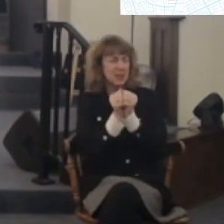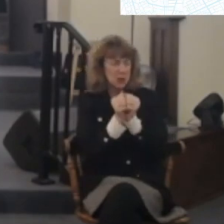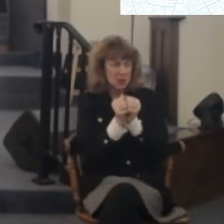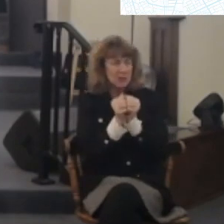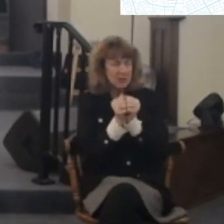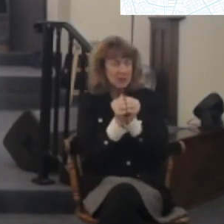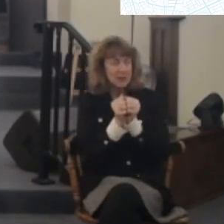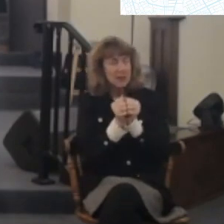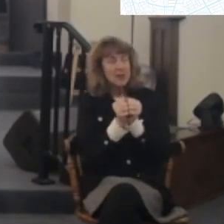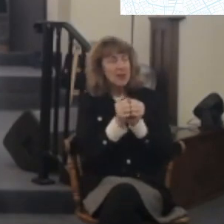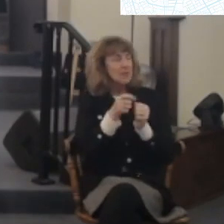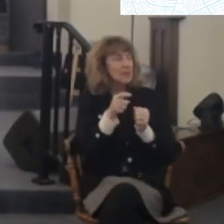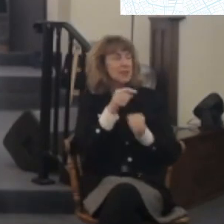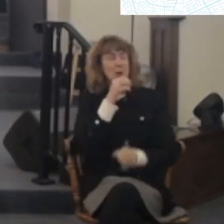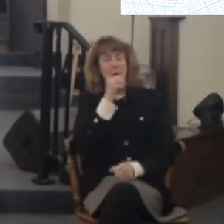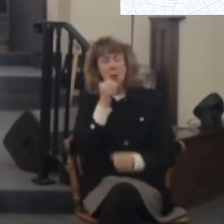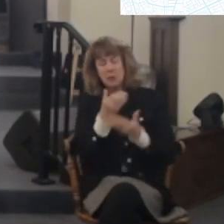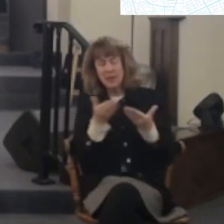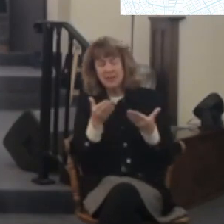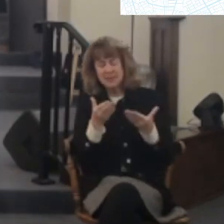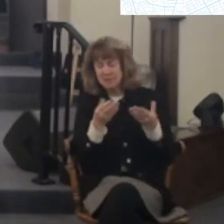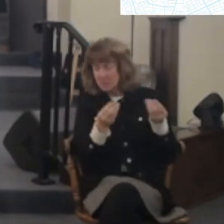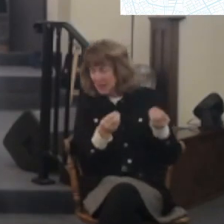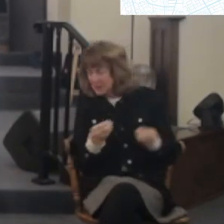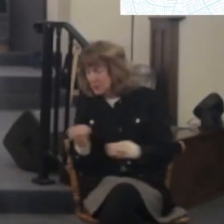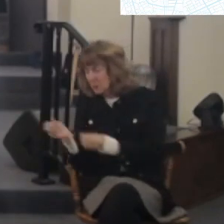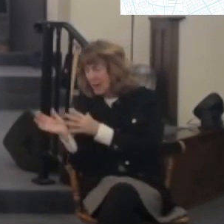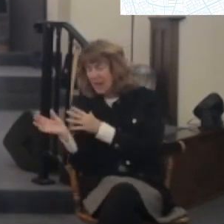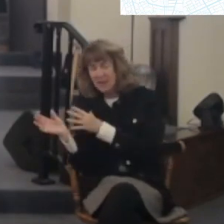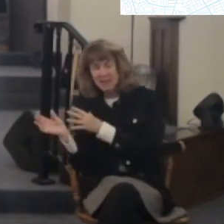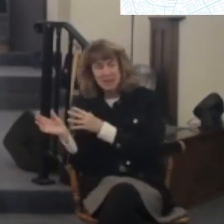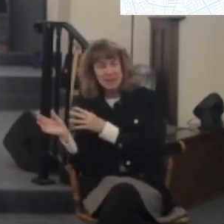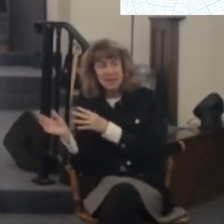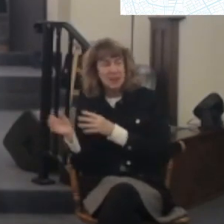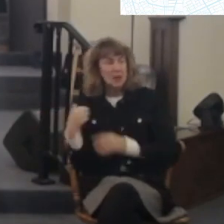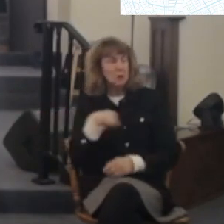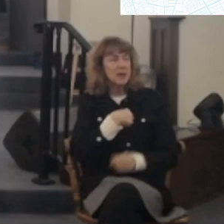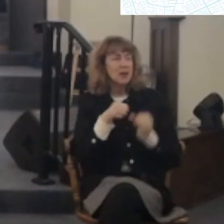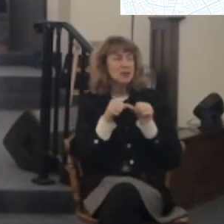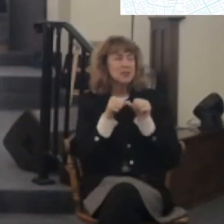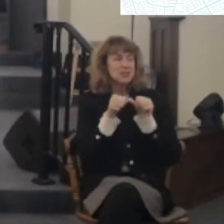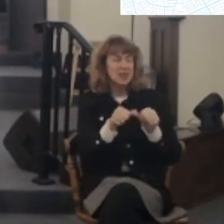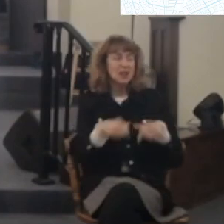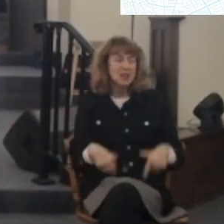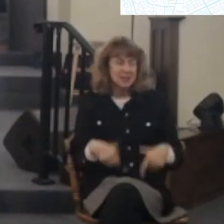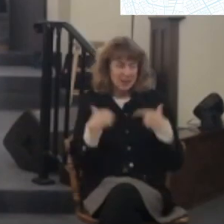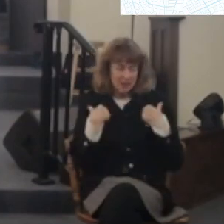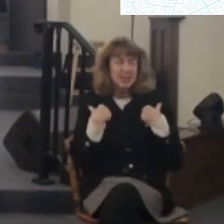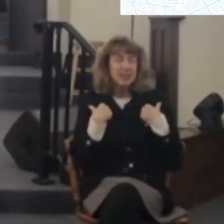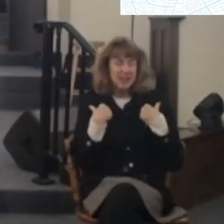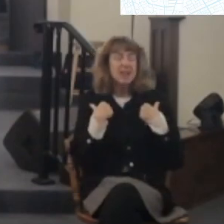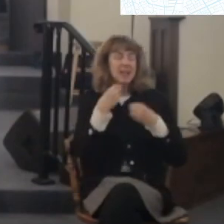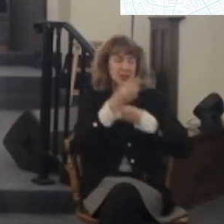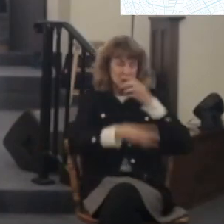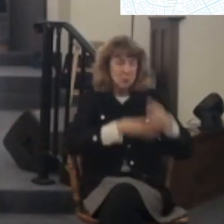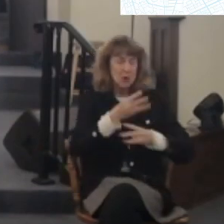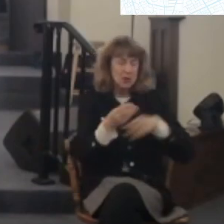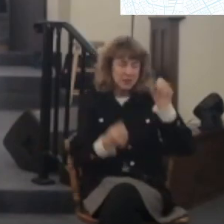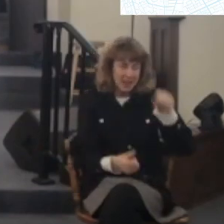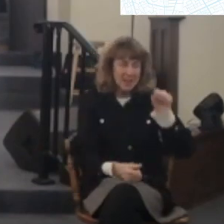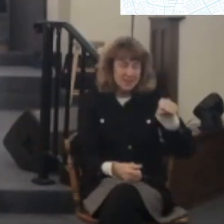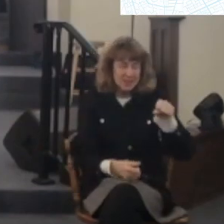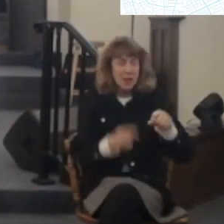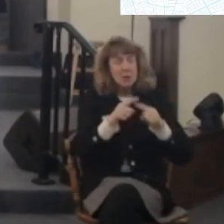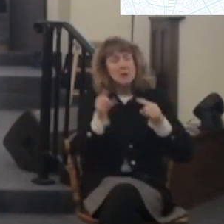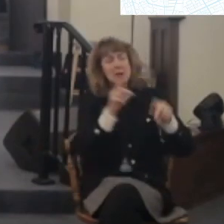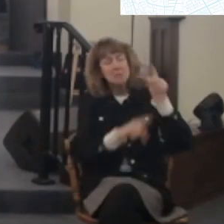For the old order of things has passed away. And don't get mistaken, we're still living in that world, but we could be a place where people come and